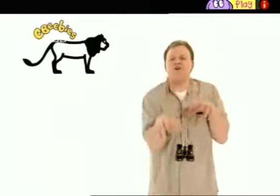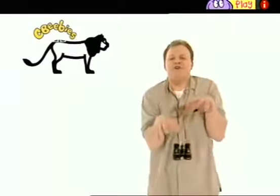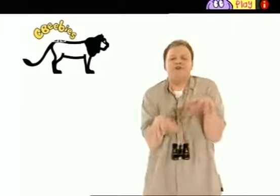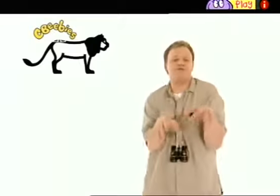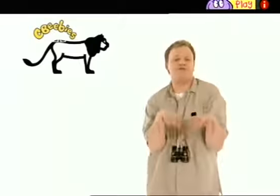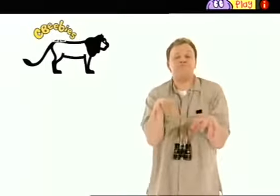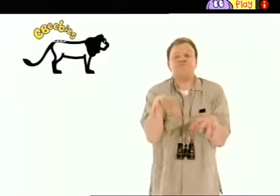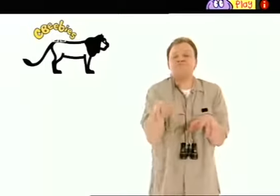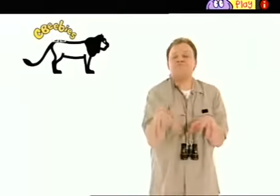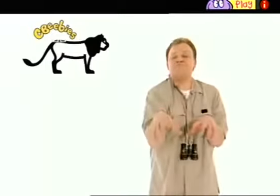Lion!